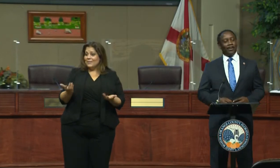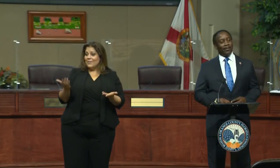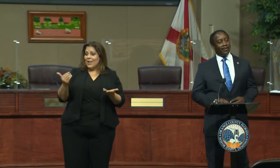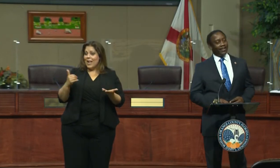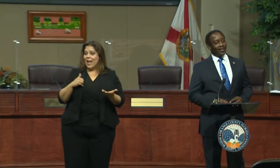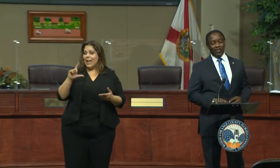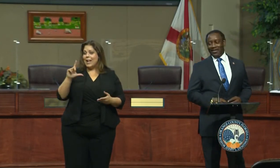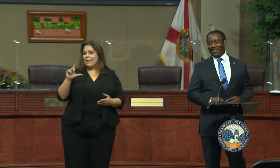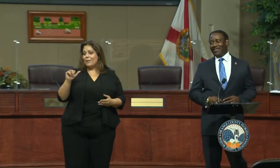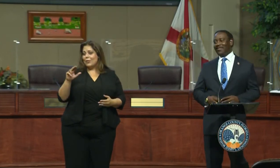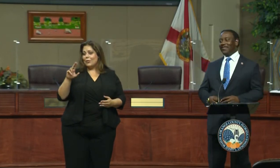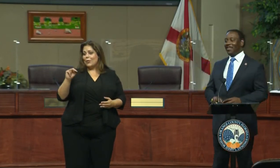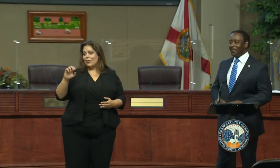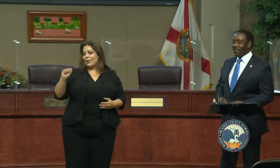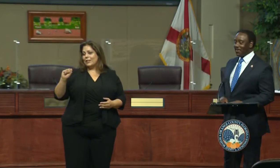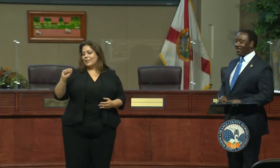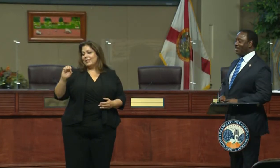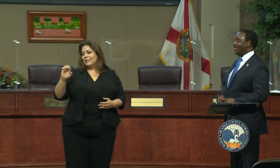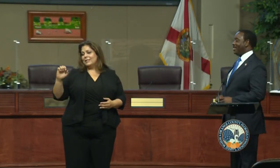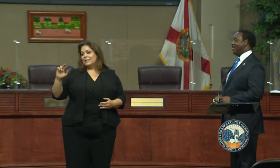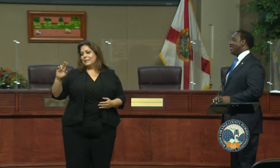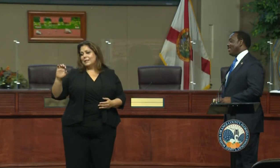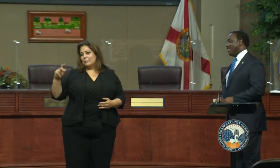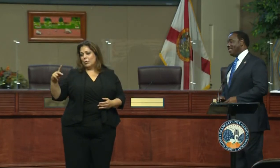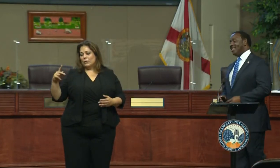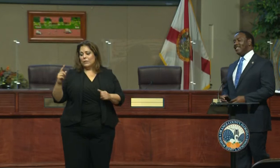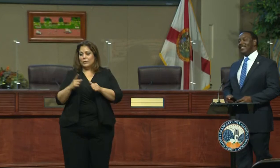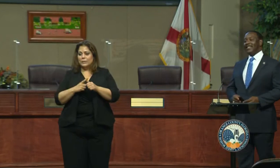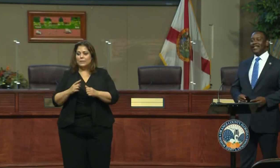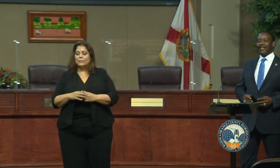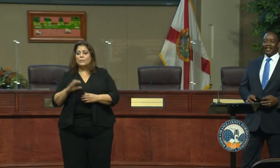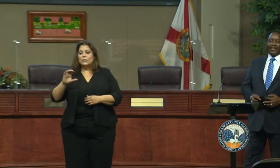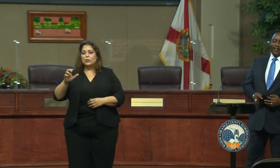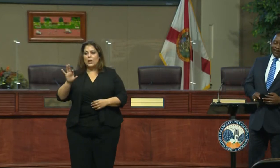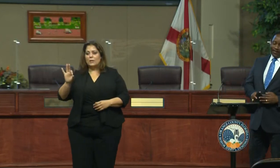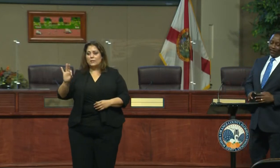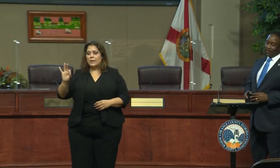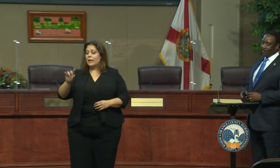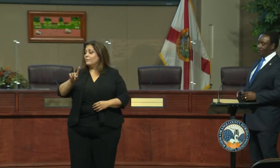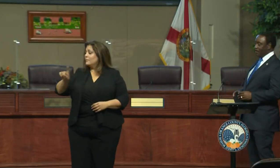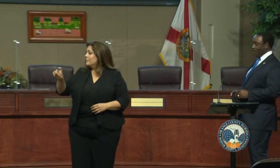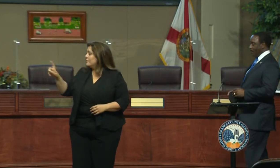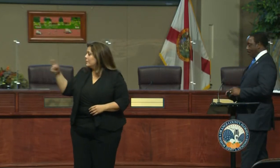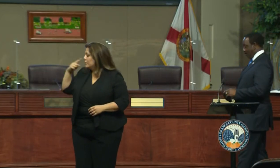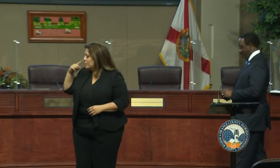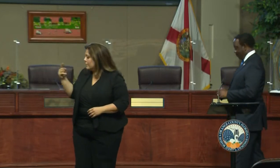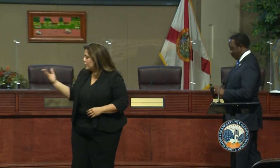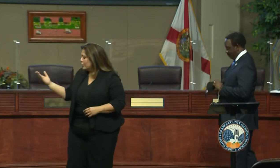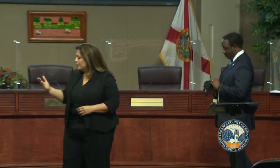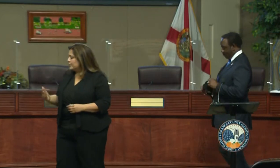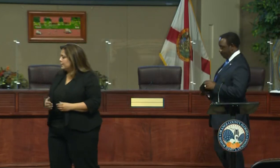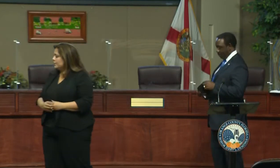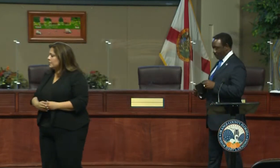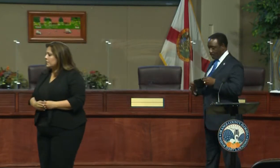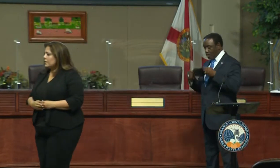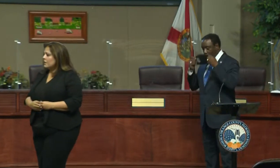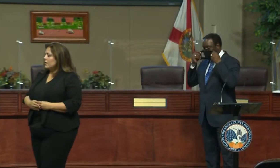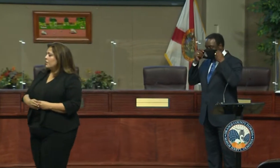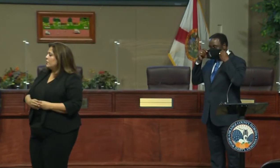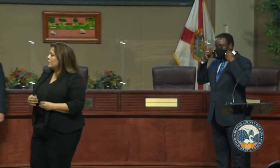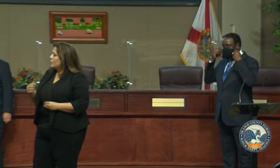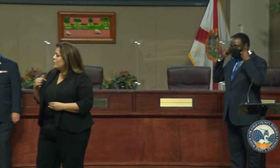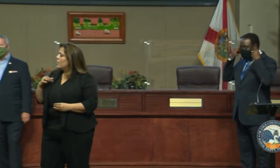Ms. Lauren Seabrooks first. Thanks, Mayor. Lauren Seabrook, Channel 9. Alvina, my question's for you. I'm curious, with